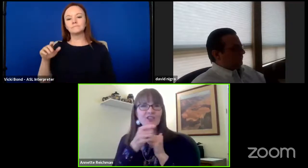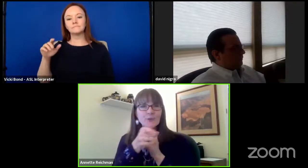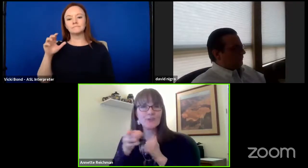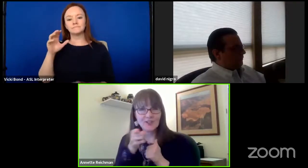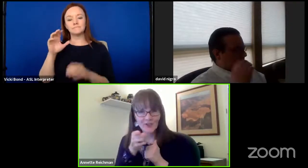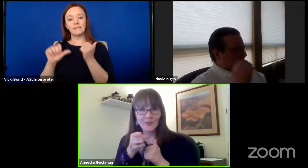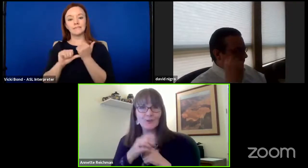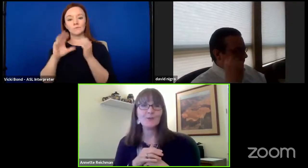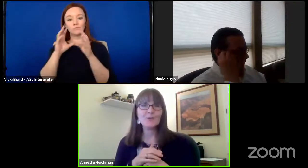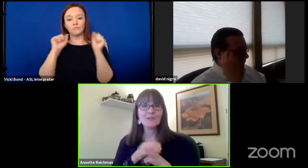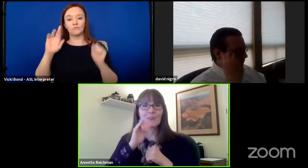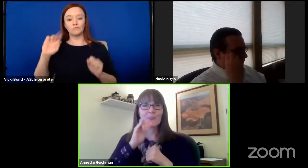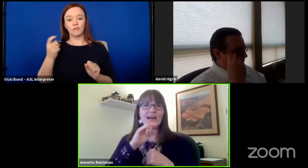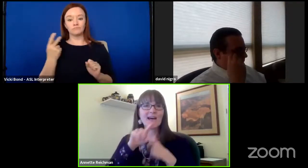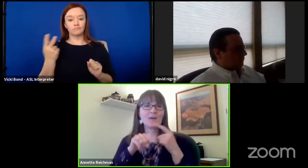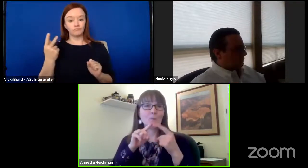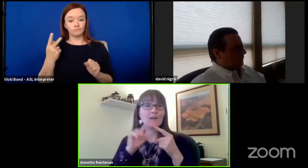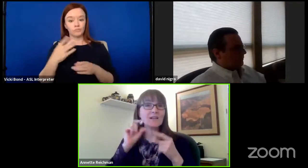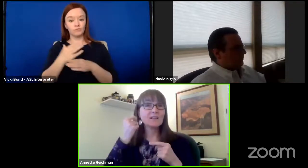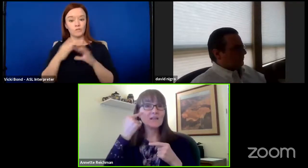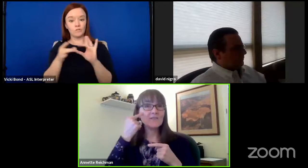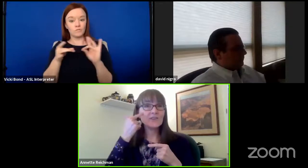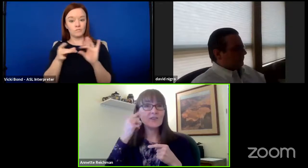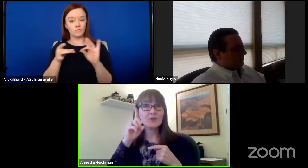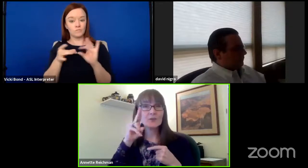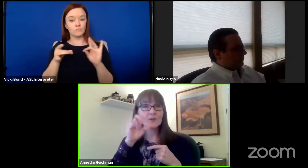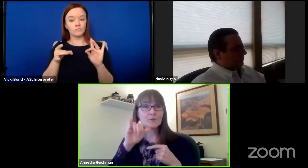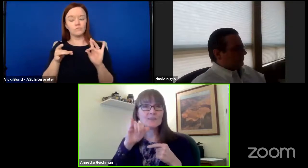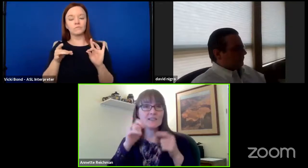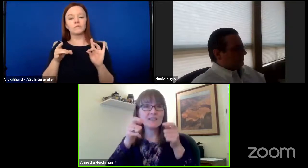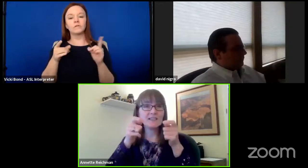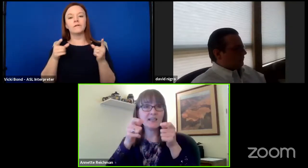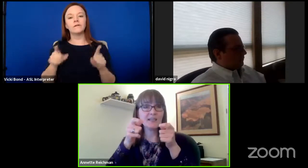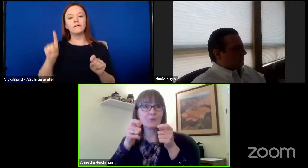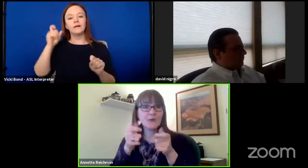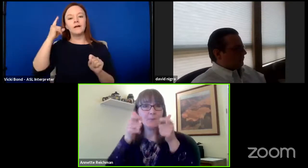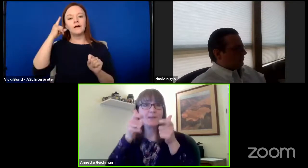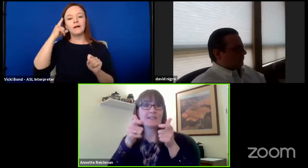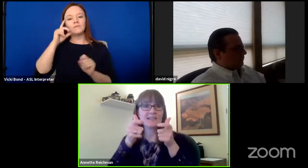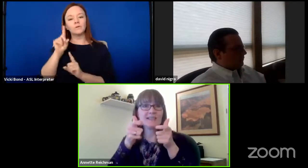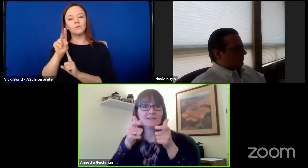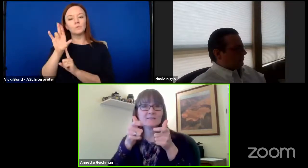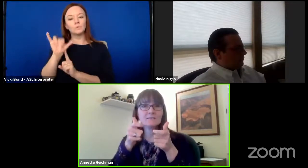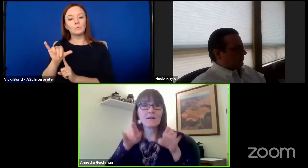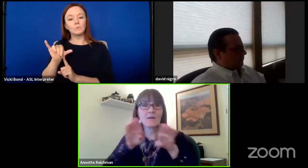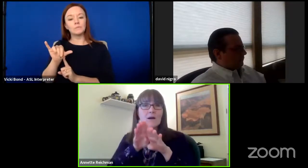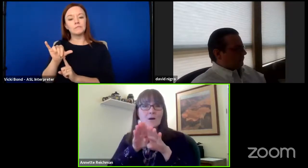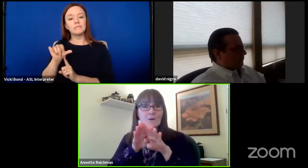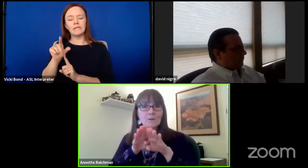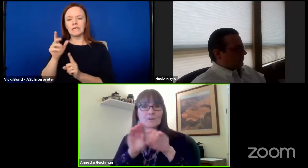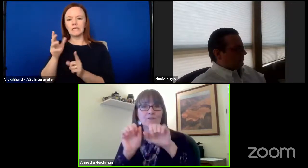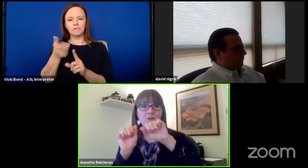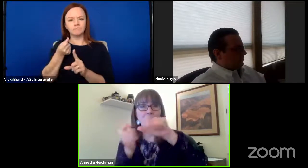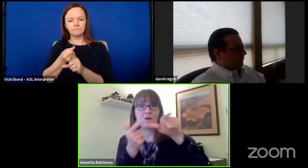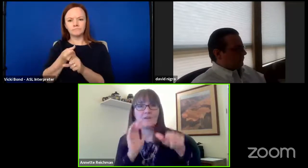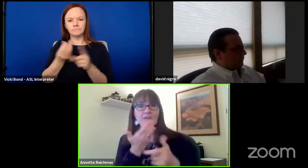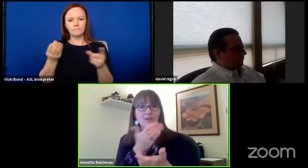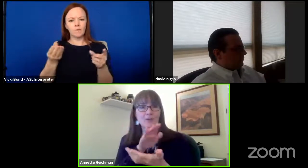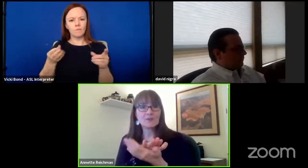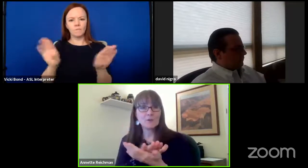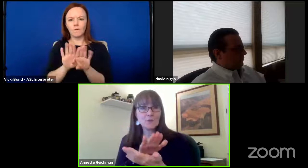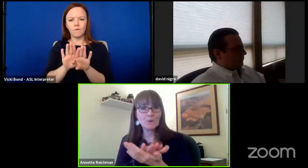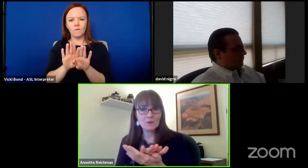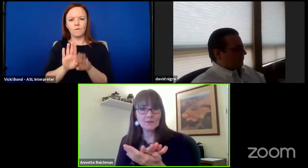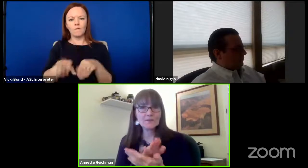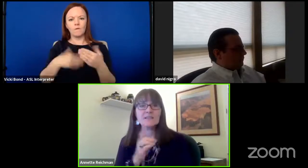us, shared with you that when Governor Ducey abruptly closed all